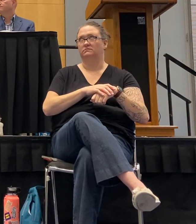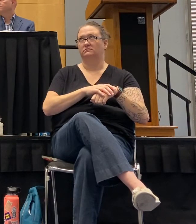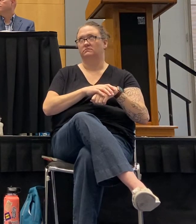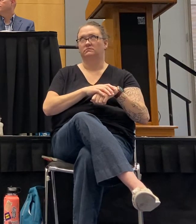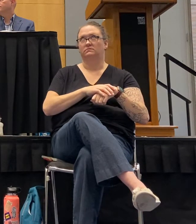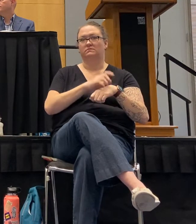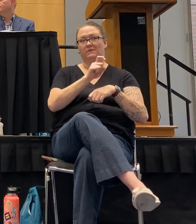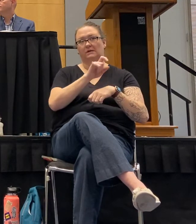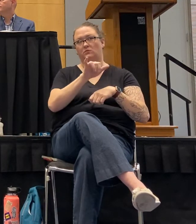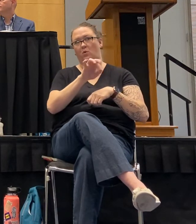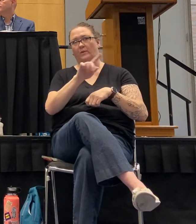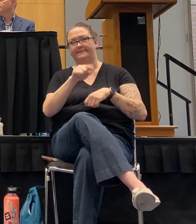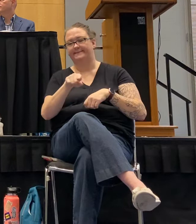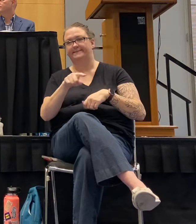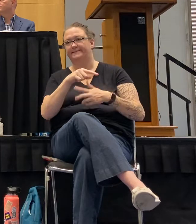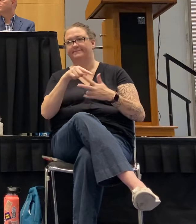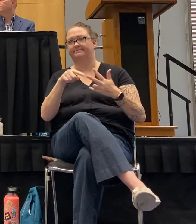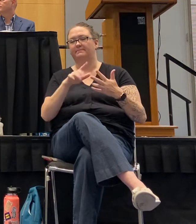X, Y, or Z